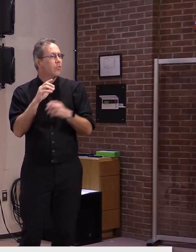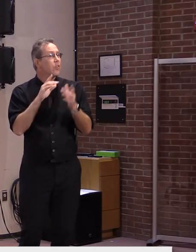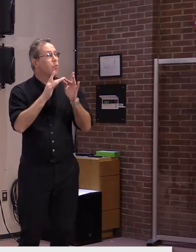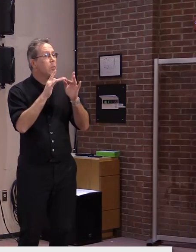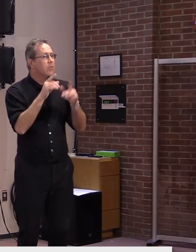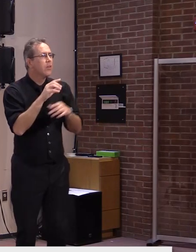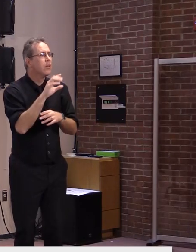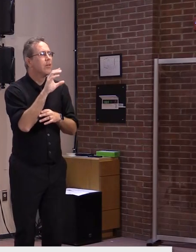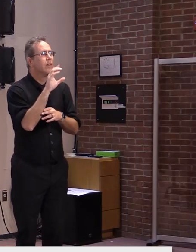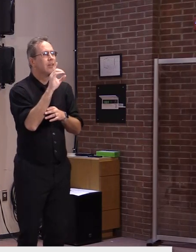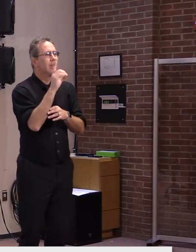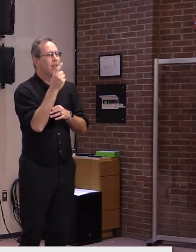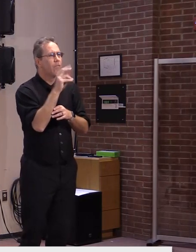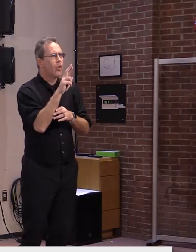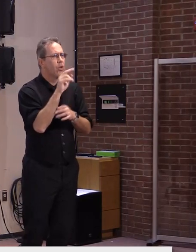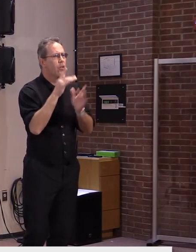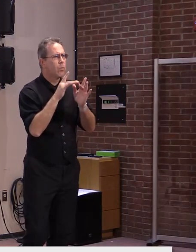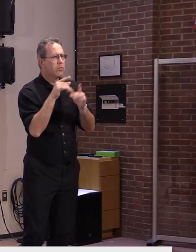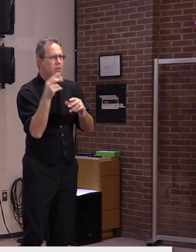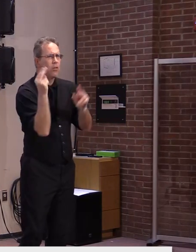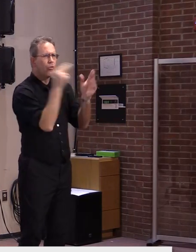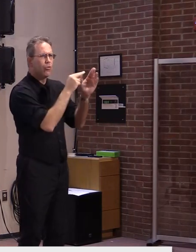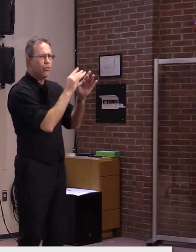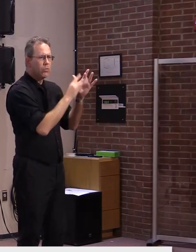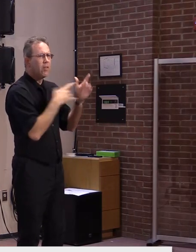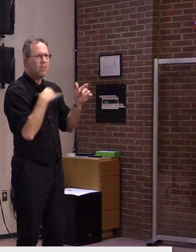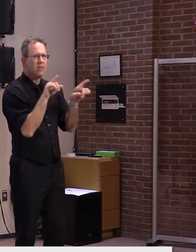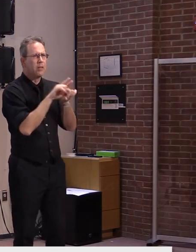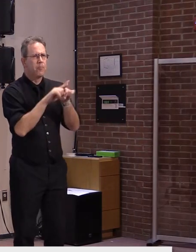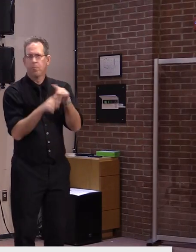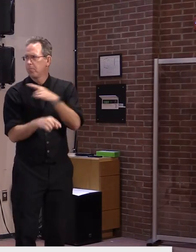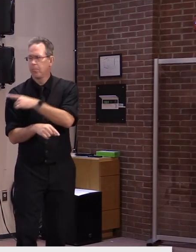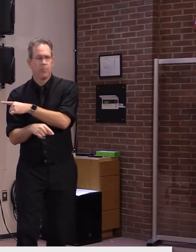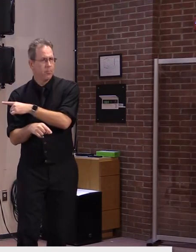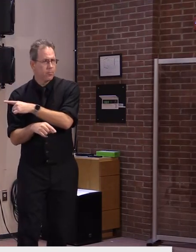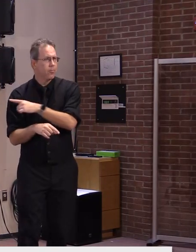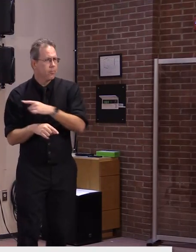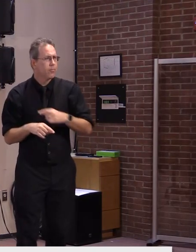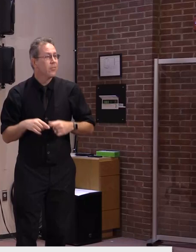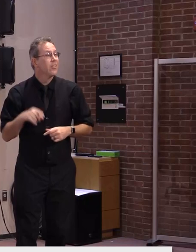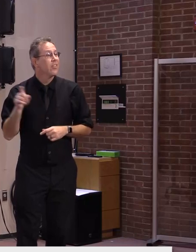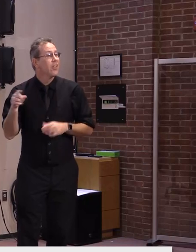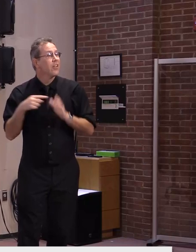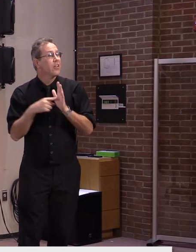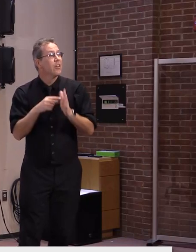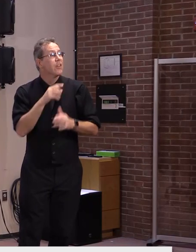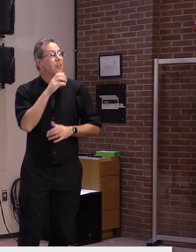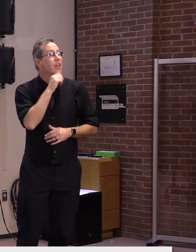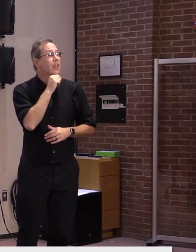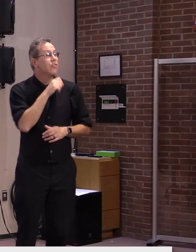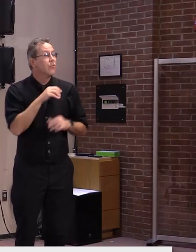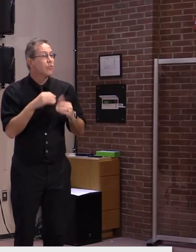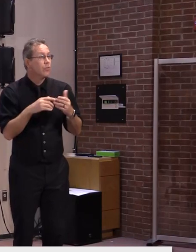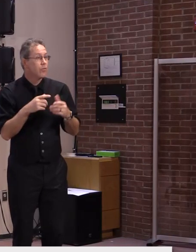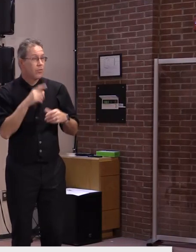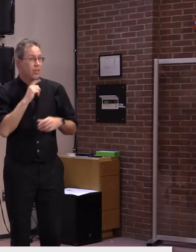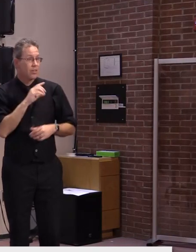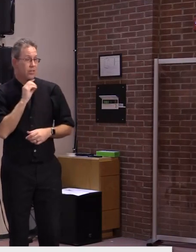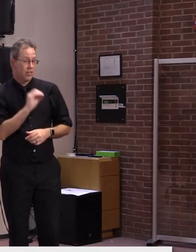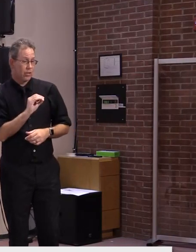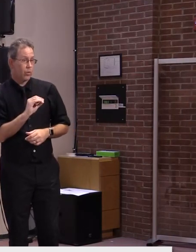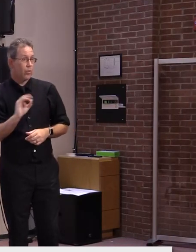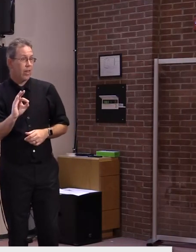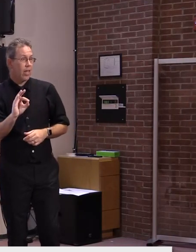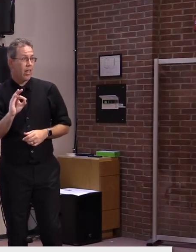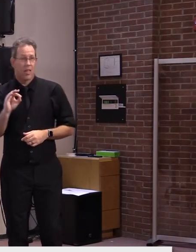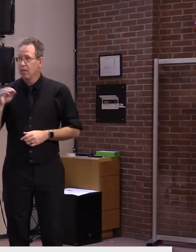you can see in terms of the per capita case rates that the 0 to 9-year-olds stand head and shoulder above the other